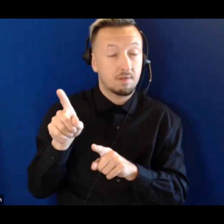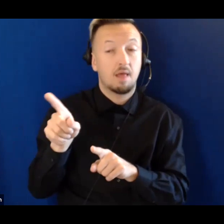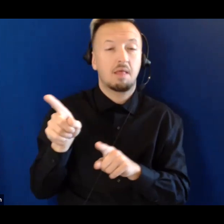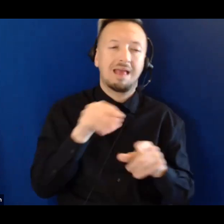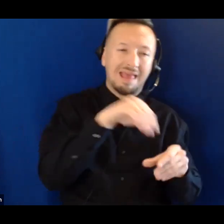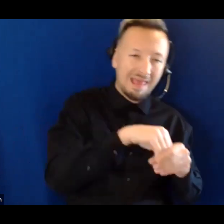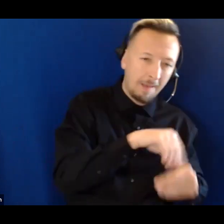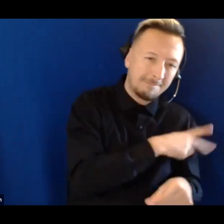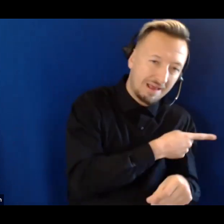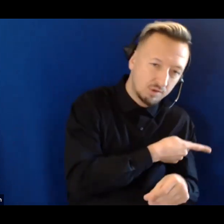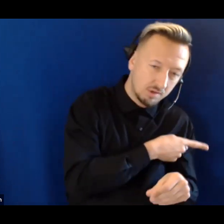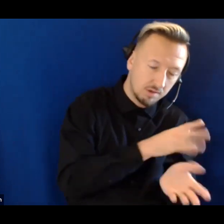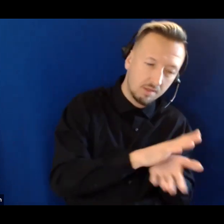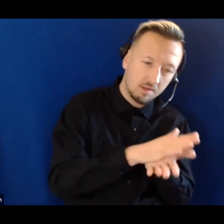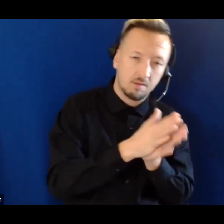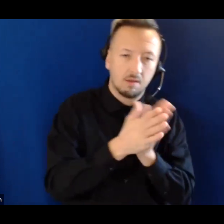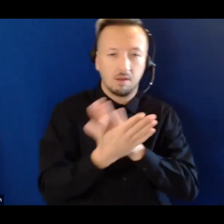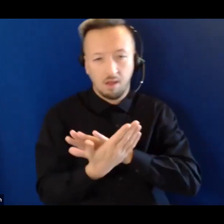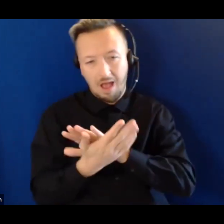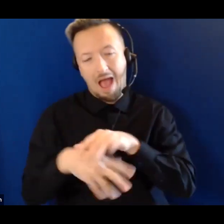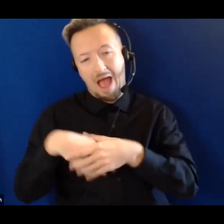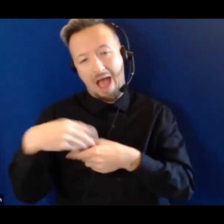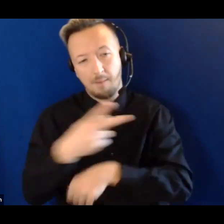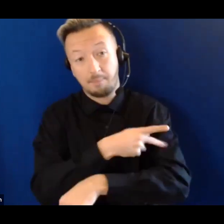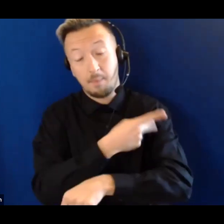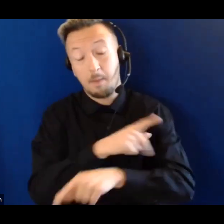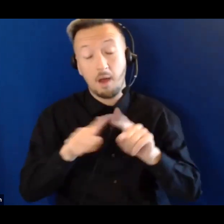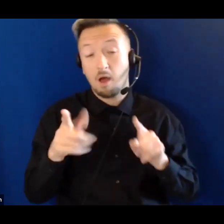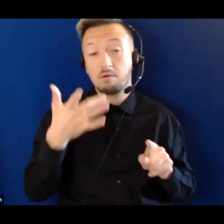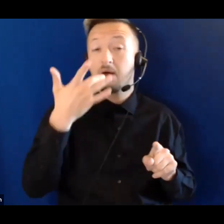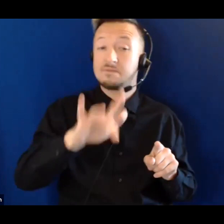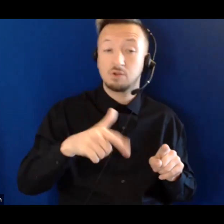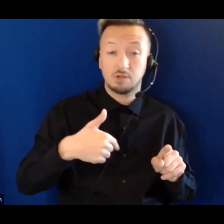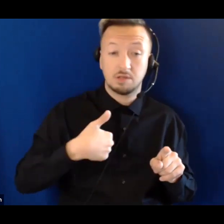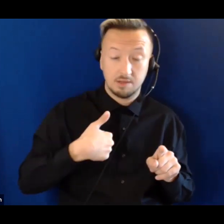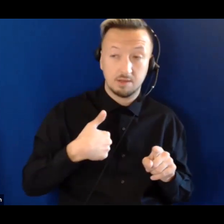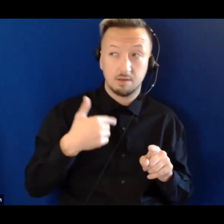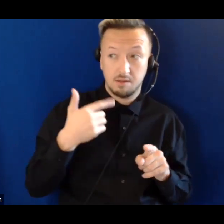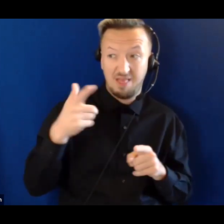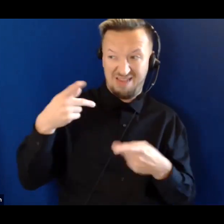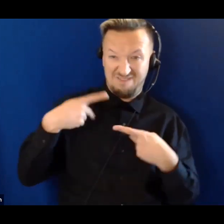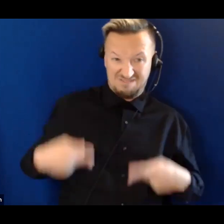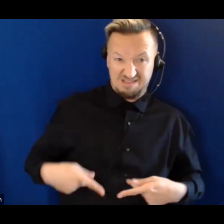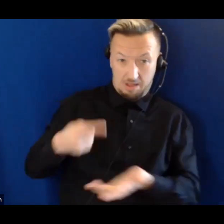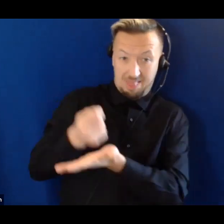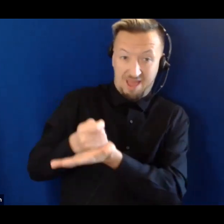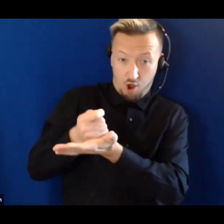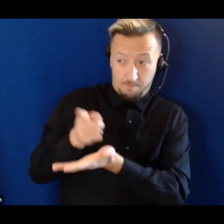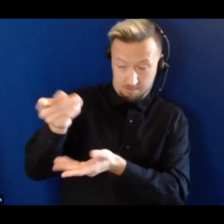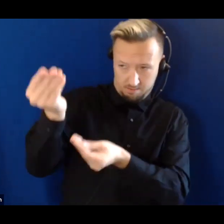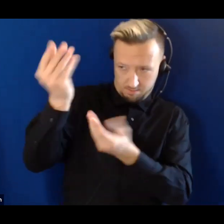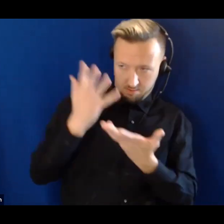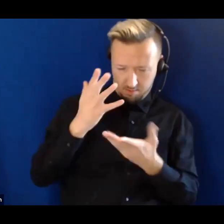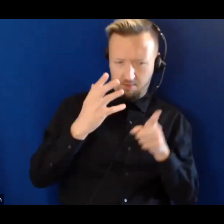but then like ever since then, I've been kind of outpatient. But fortunately, my physical therapist was the one that told me about this